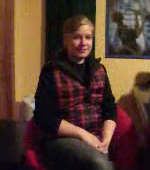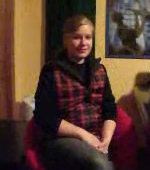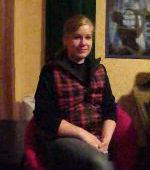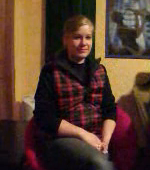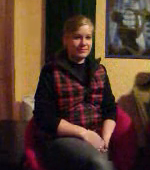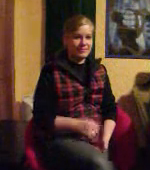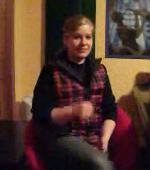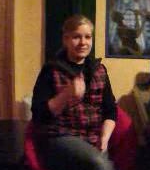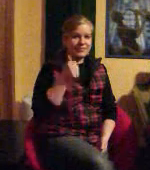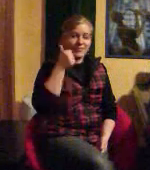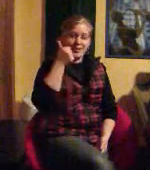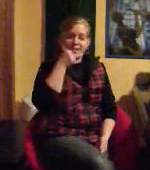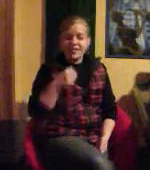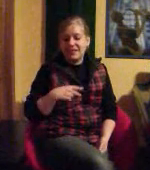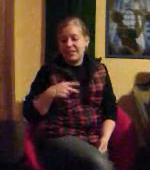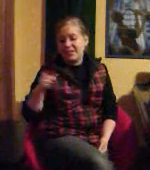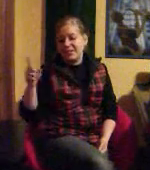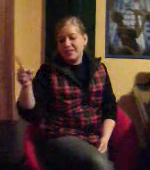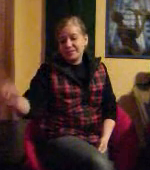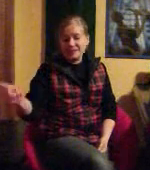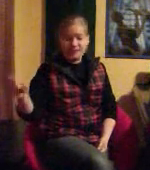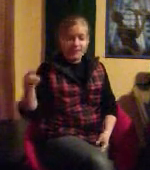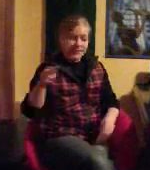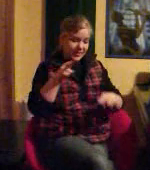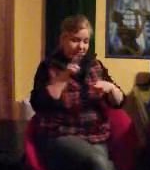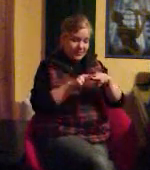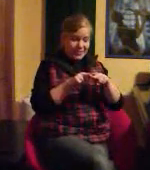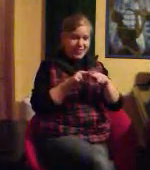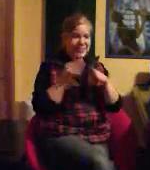She had to have a special little chair to sit on,